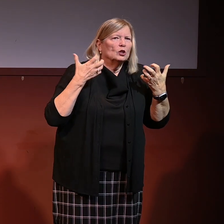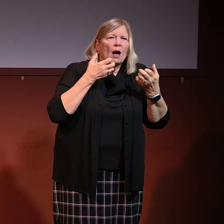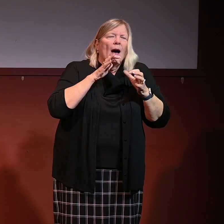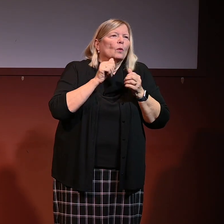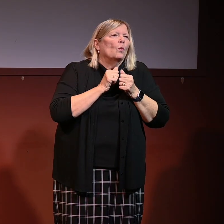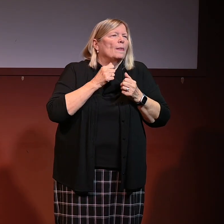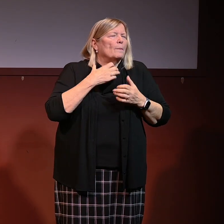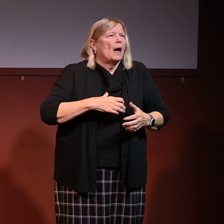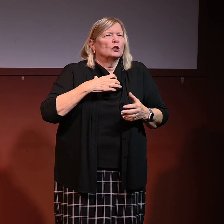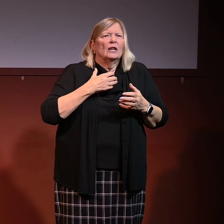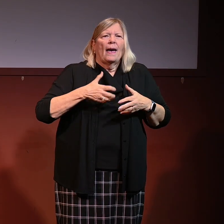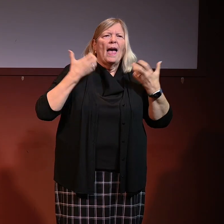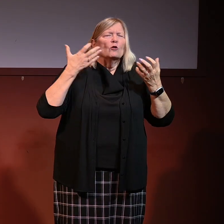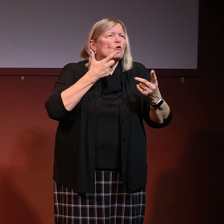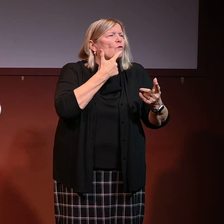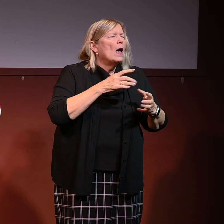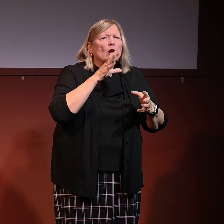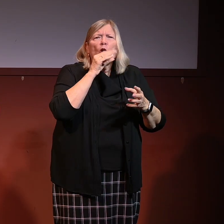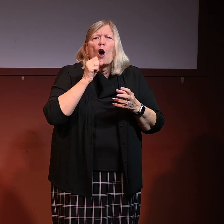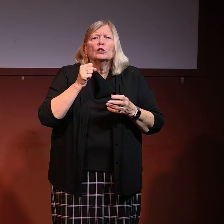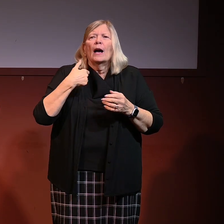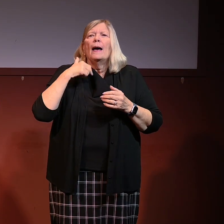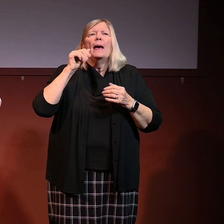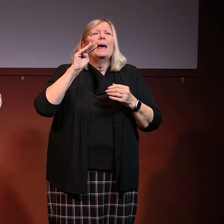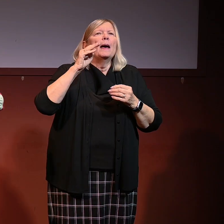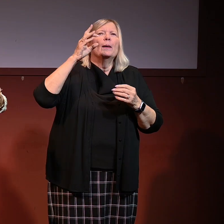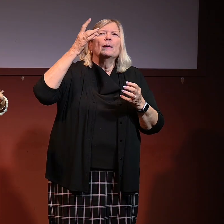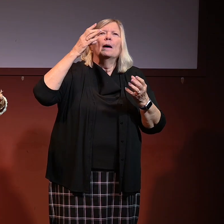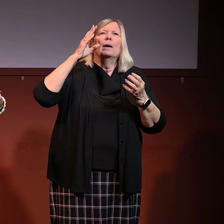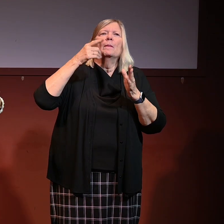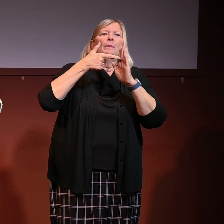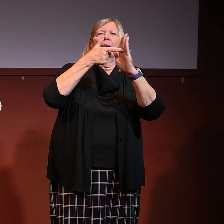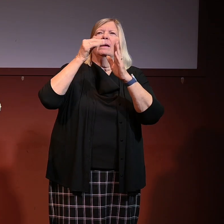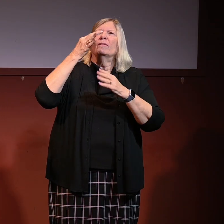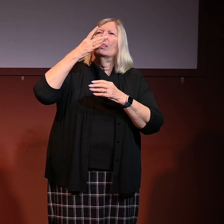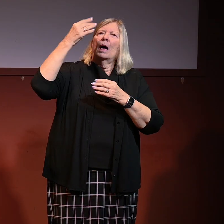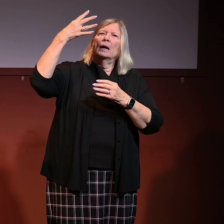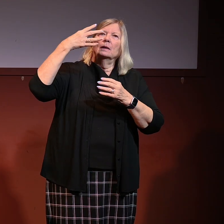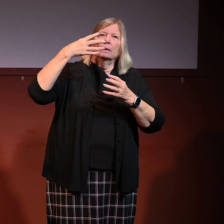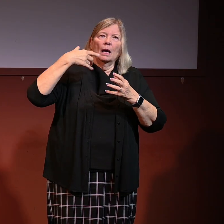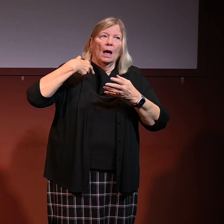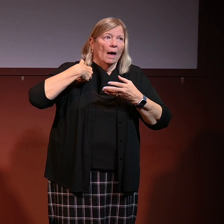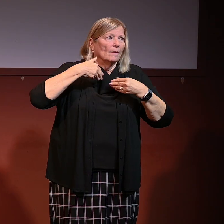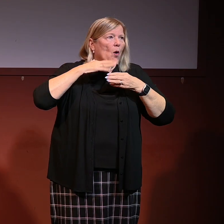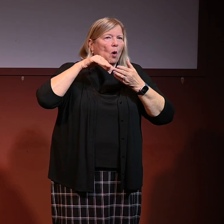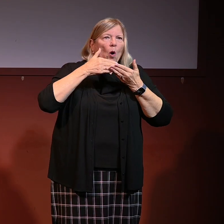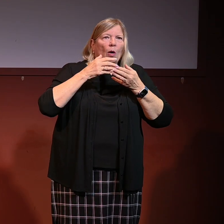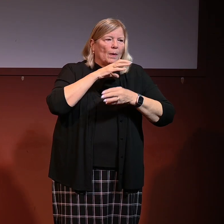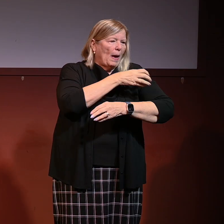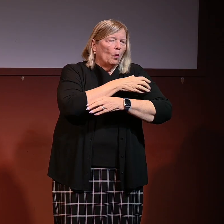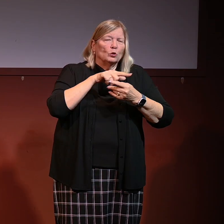passion and anger, red and orange. I am a beacon of light. I contain the power to